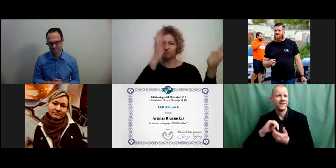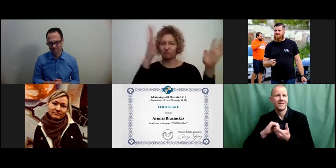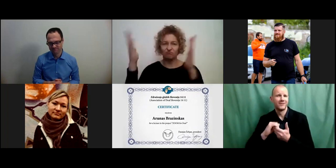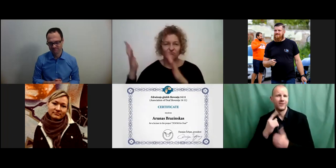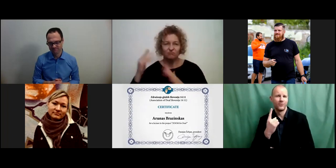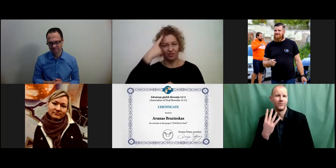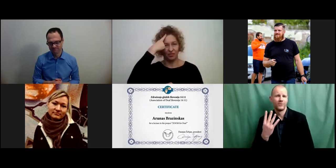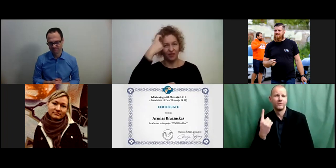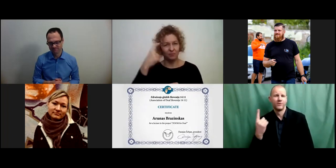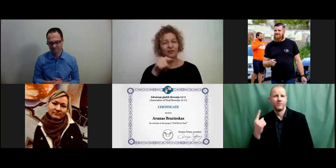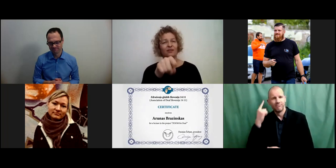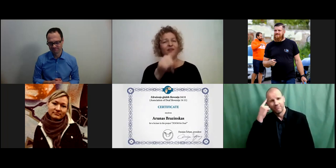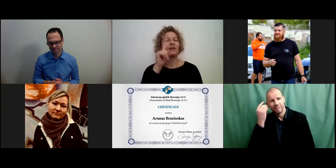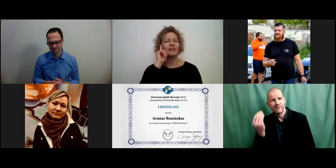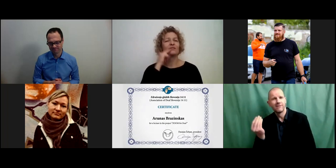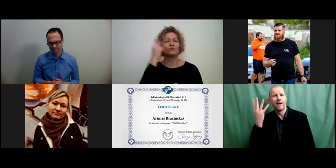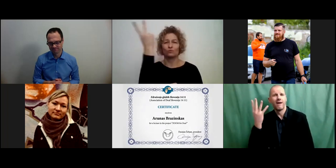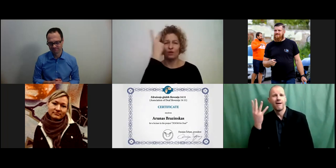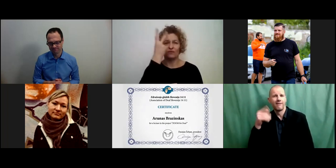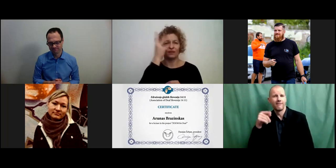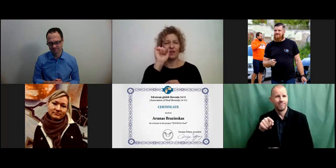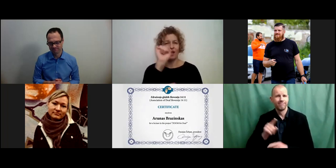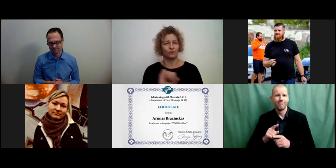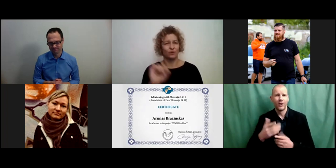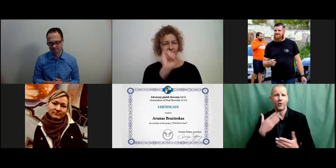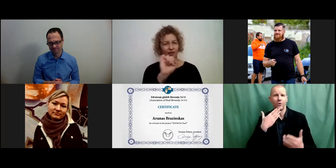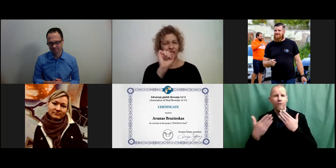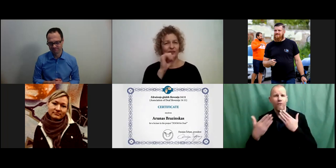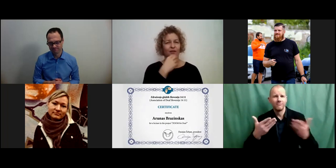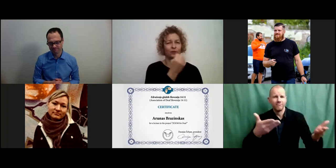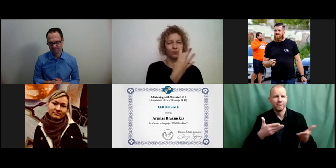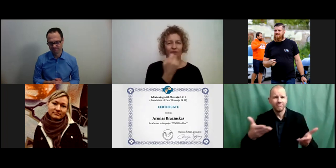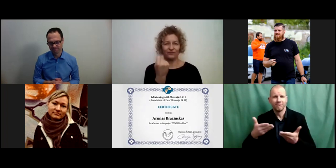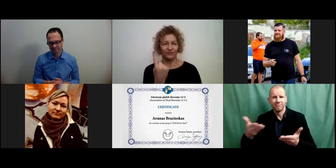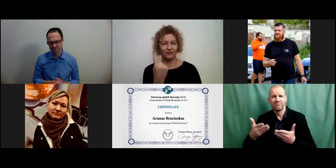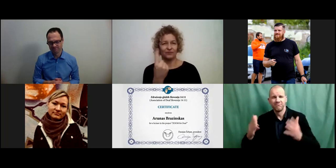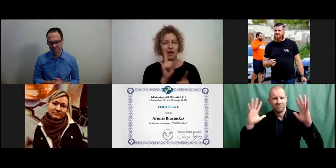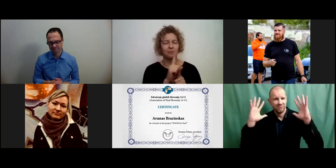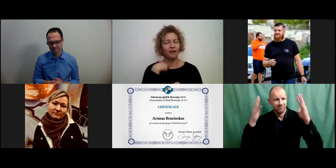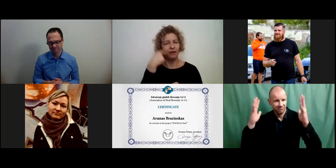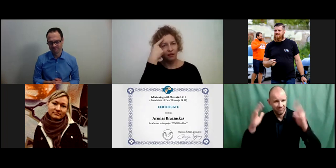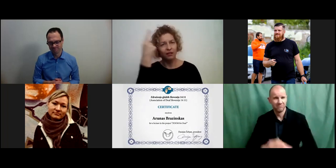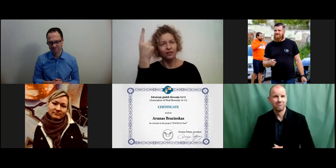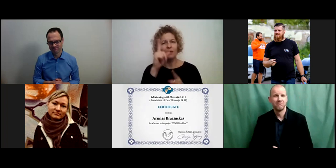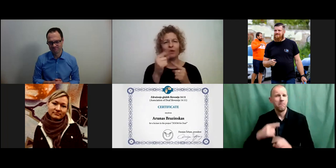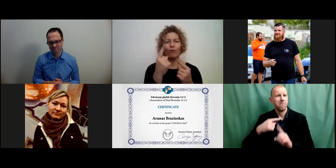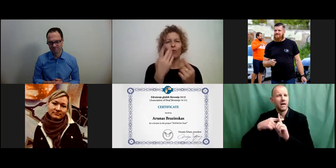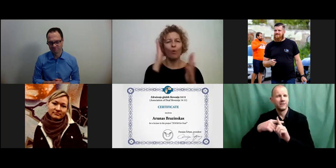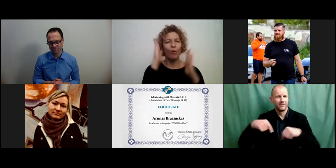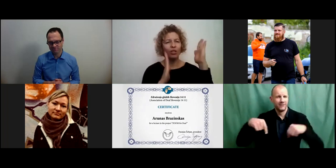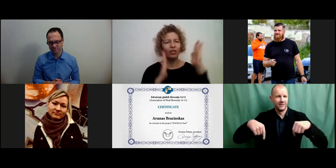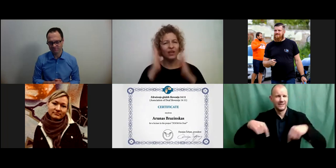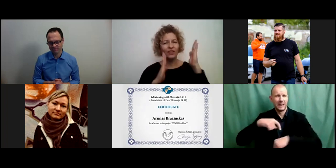Chris and I want to say thanks to the Slovenian deaf community for this great idea, for putting on